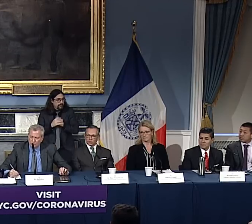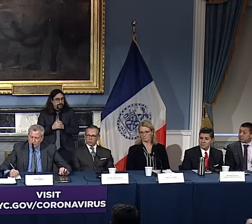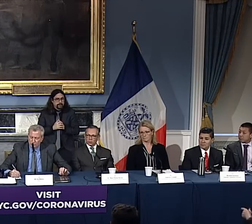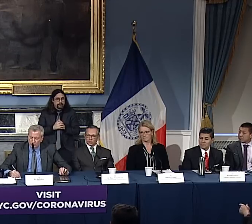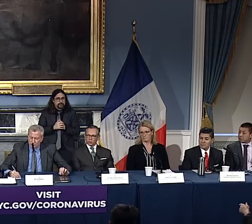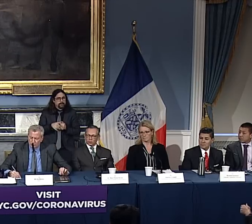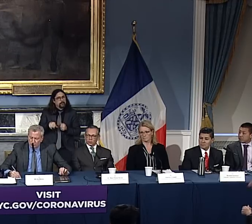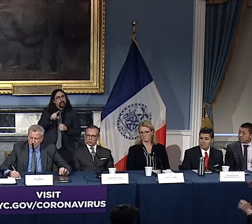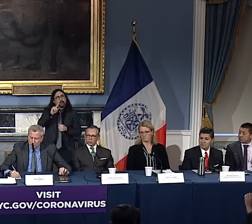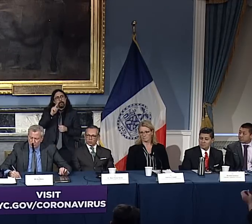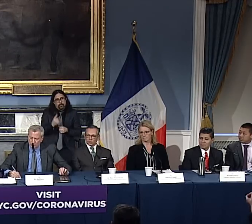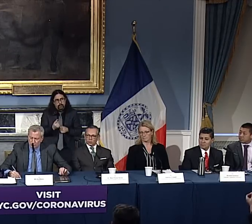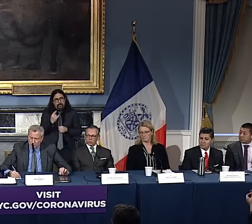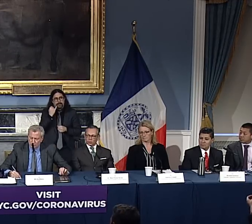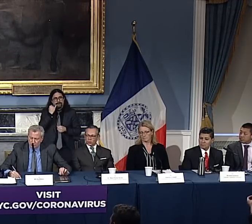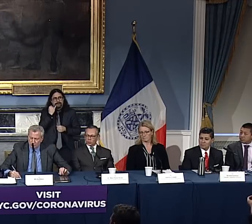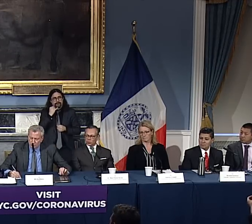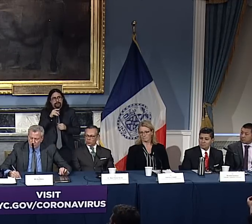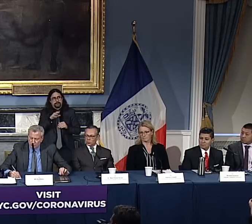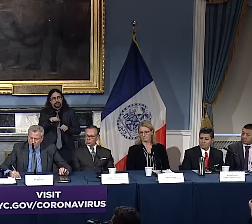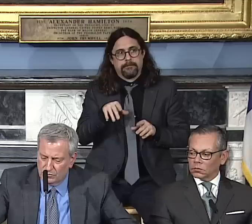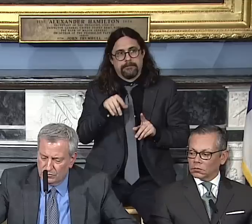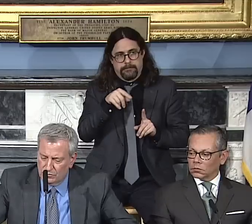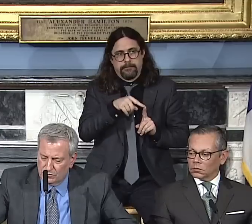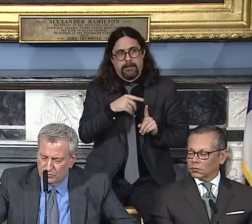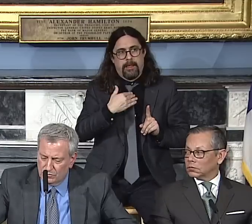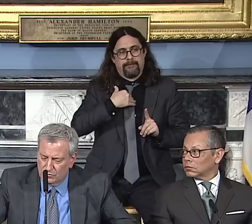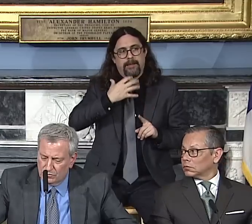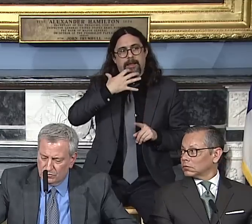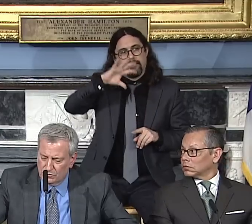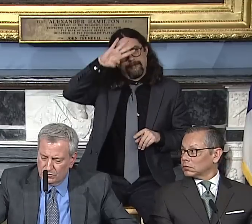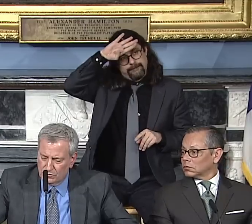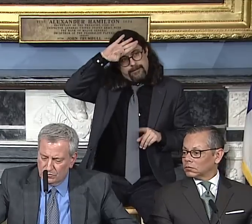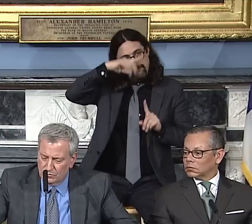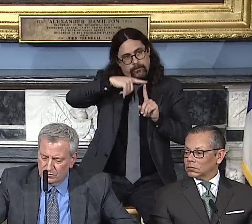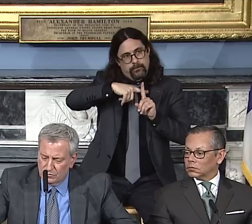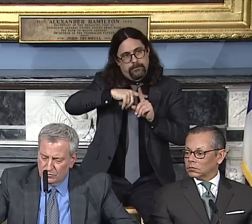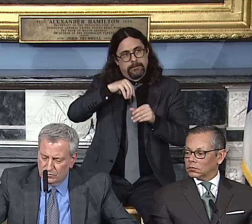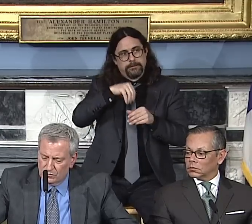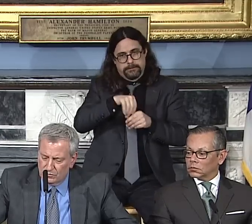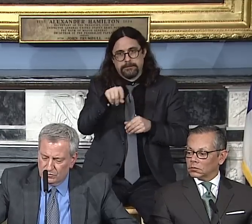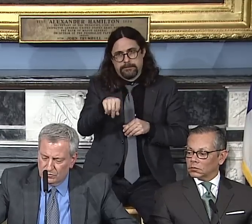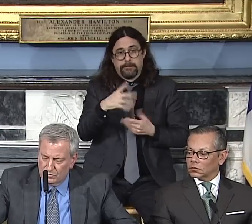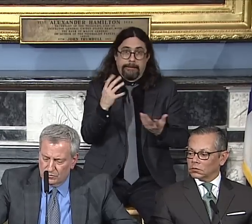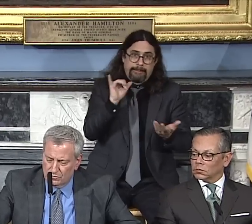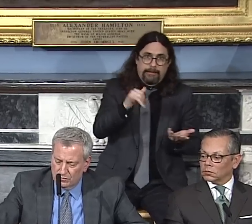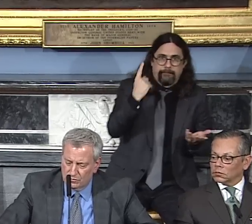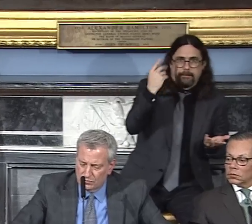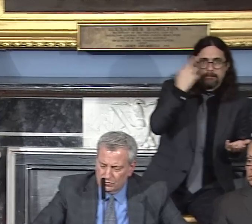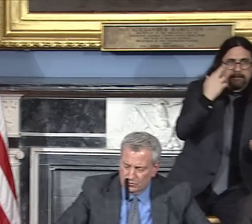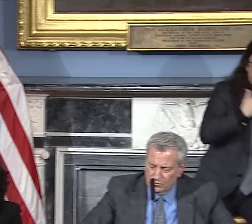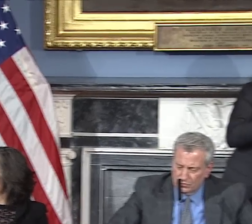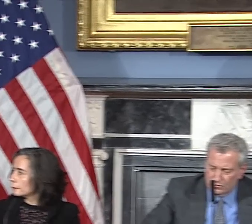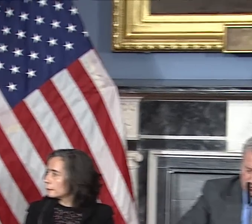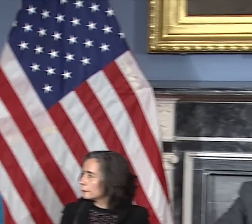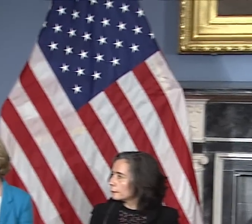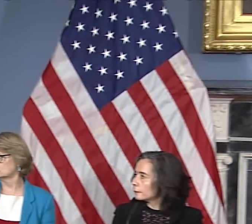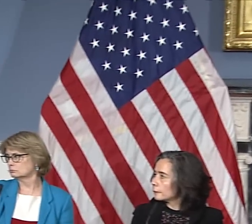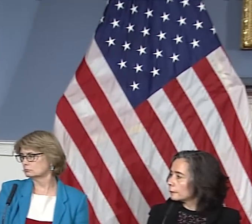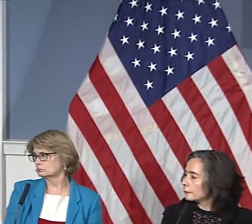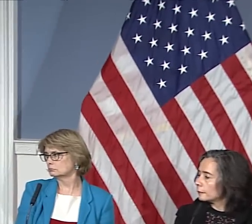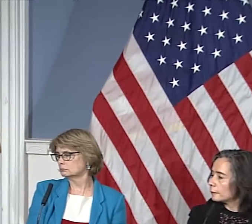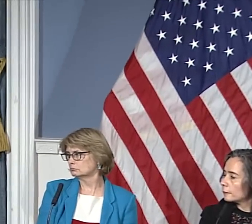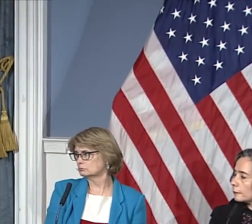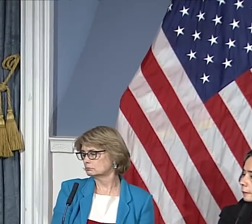for getting the test. No, that's not accurate. No good clinician would require that a child be forced to have a